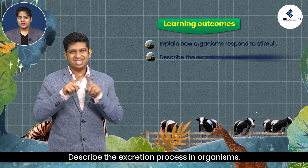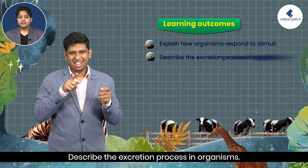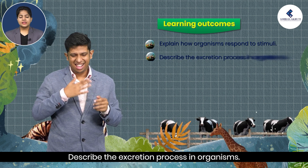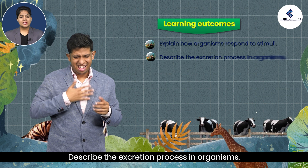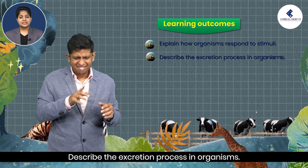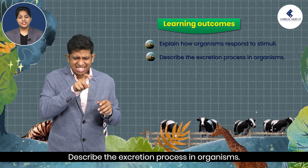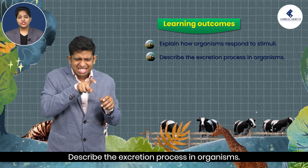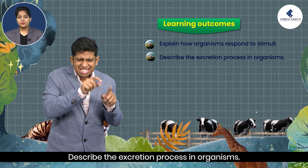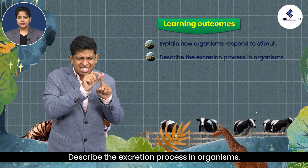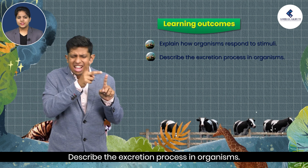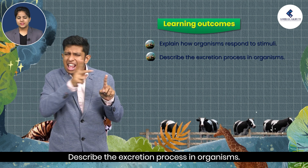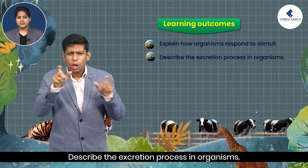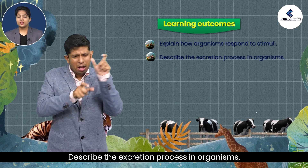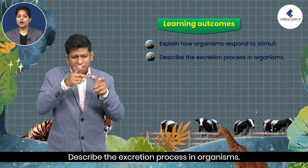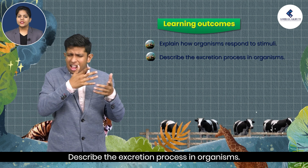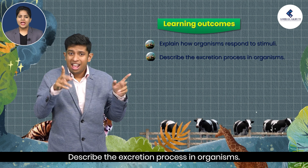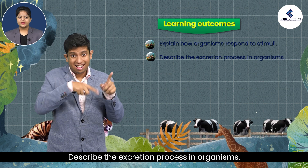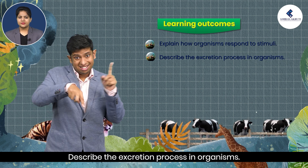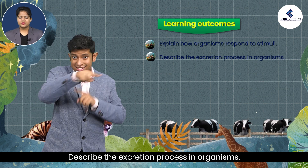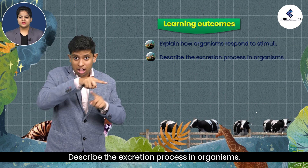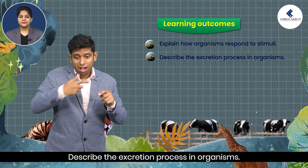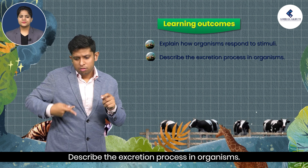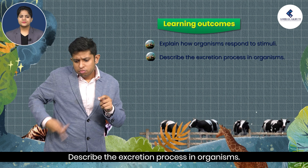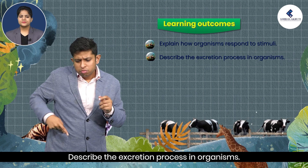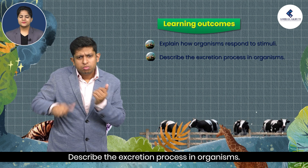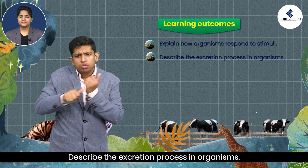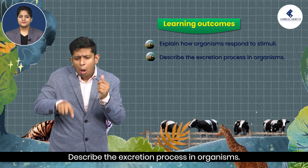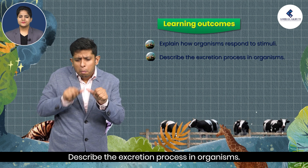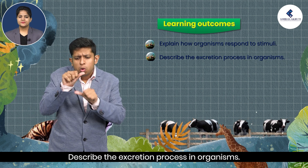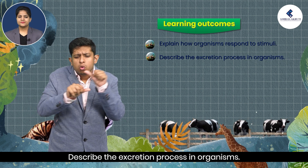describe the excretion process in organisms,